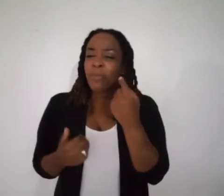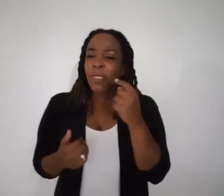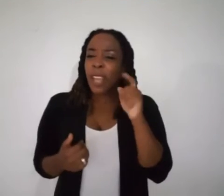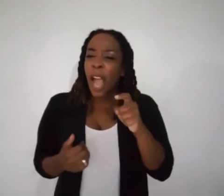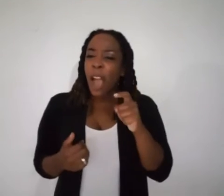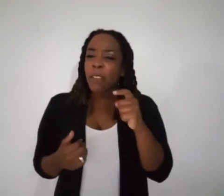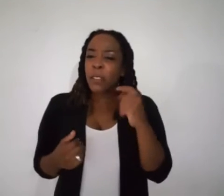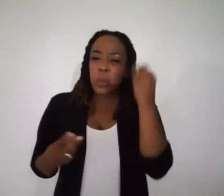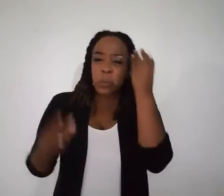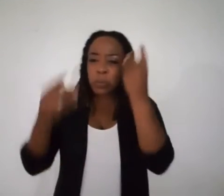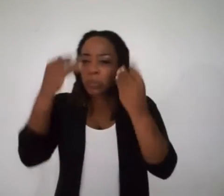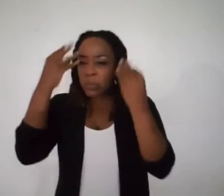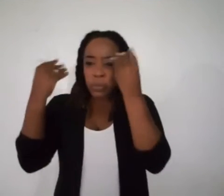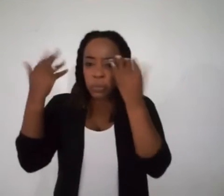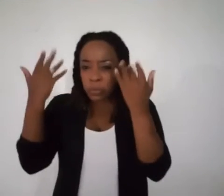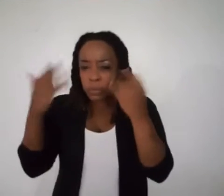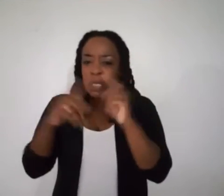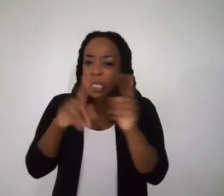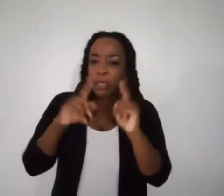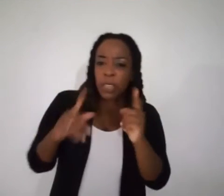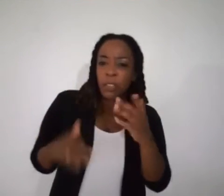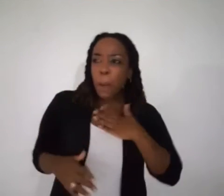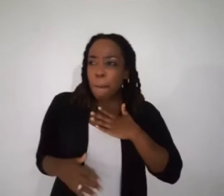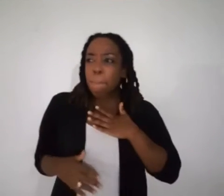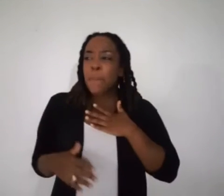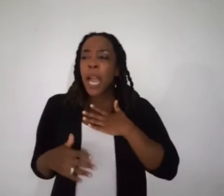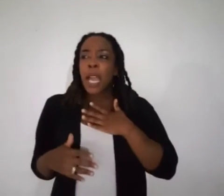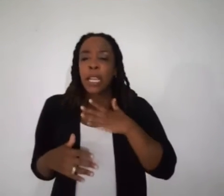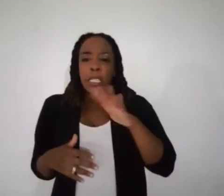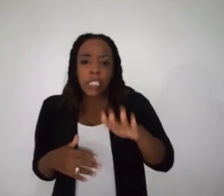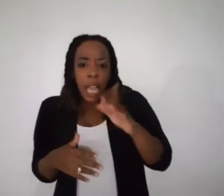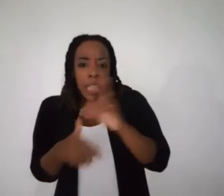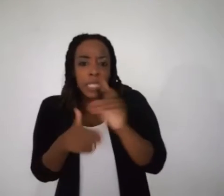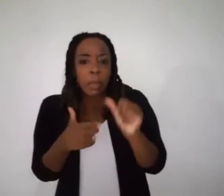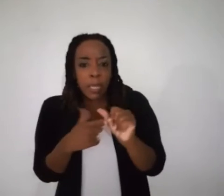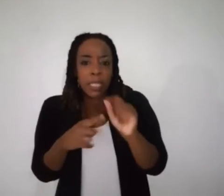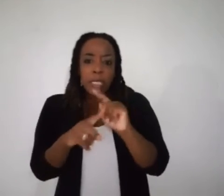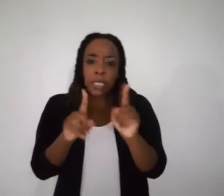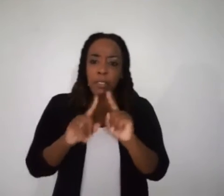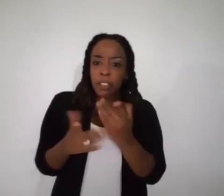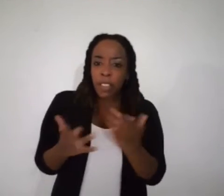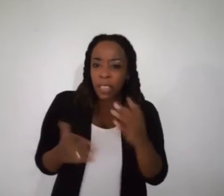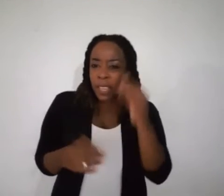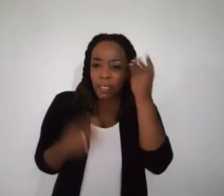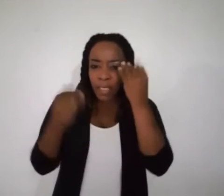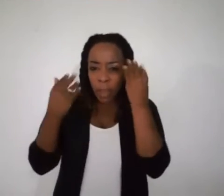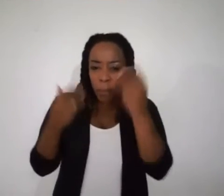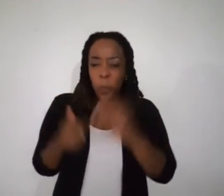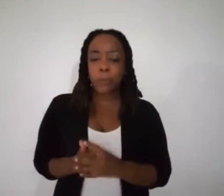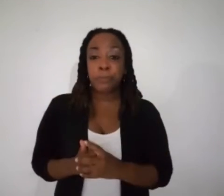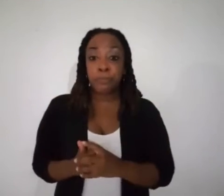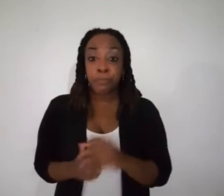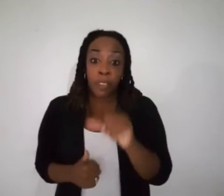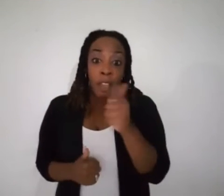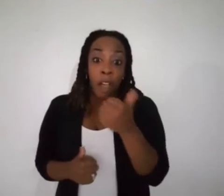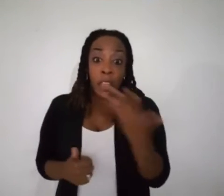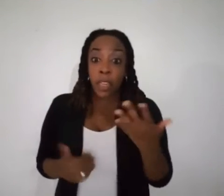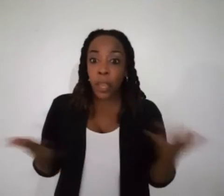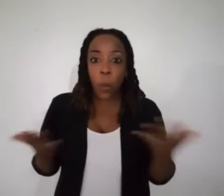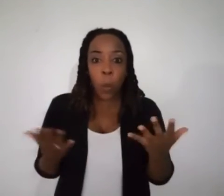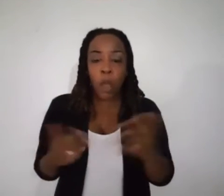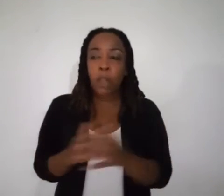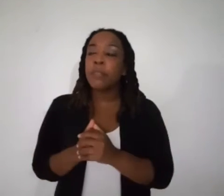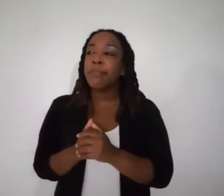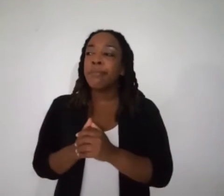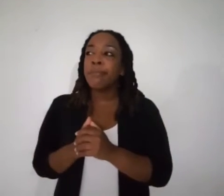in the background. The next thing you have to think about is modeling behavior, because you have to make